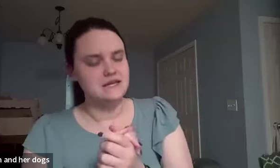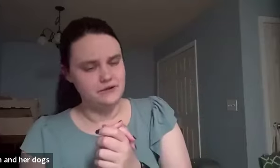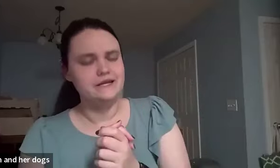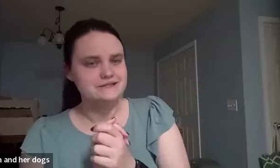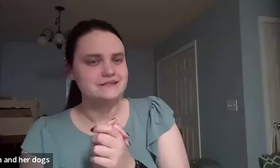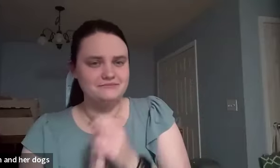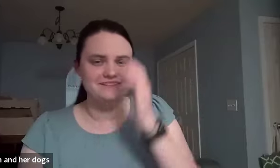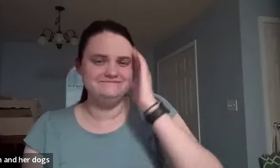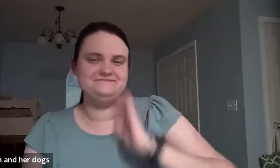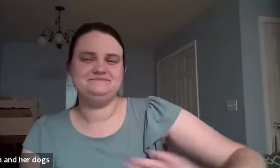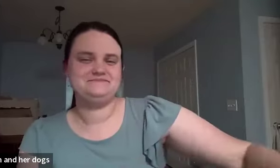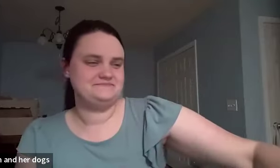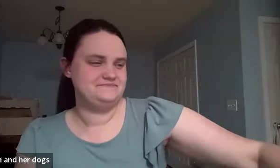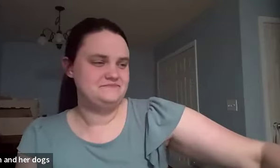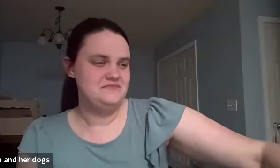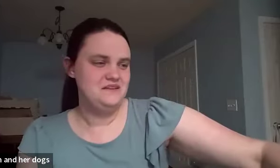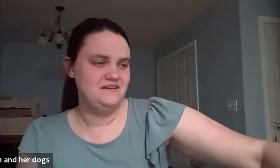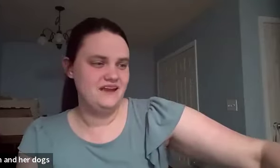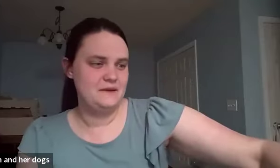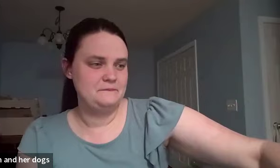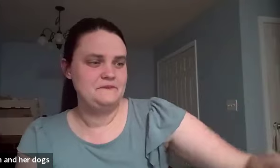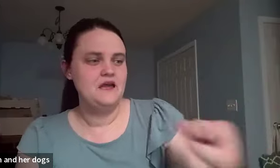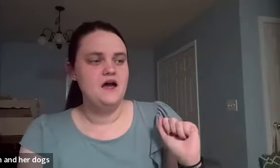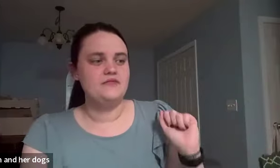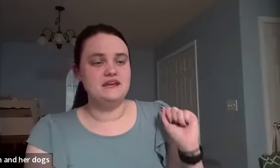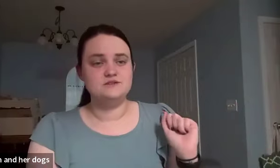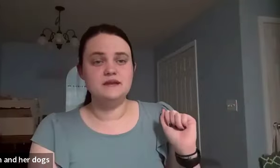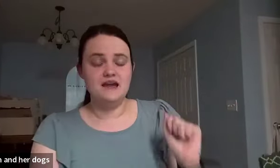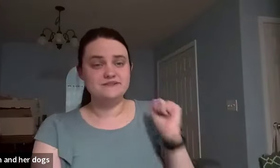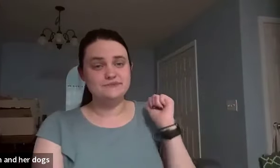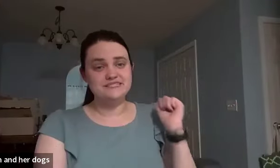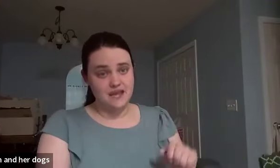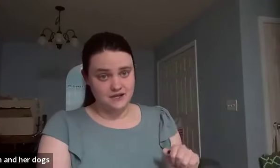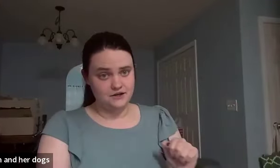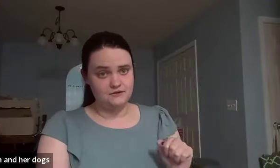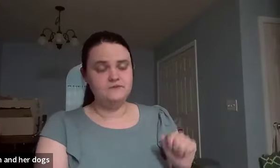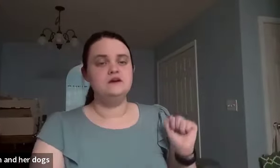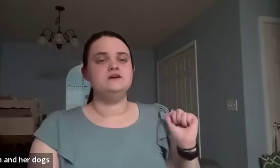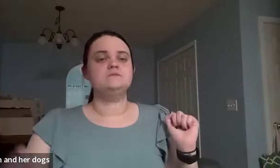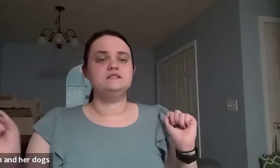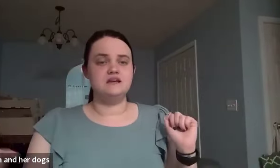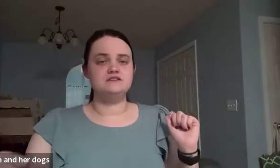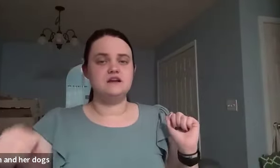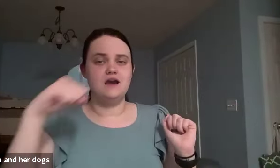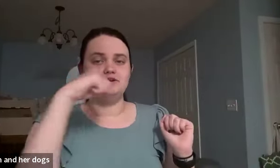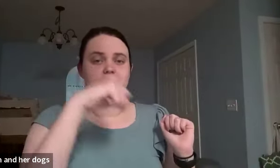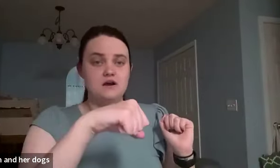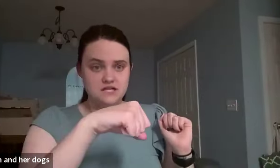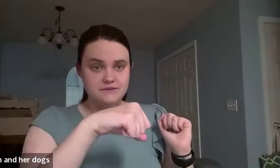same way in ASL. Okay. The next one we have is potato. So potato is going to have your non-dominant